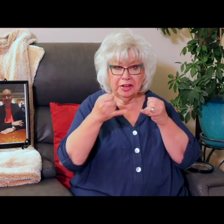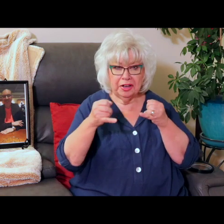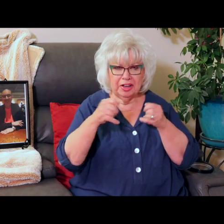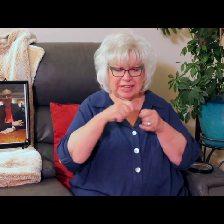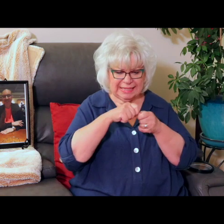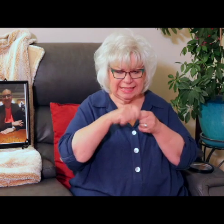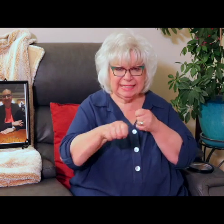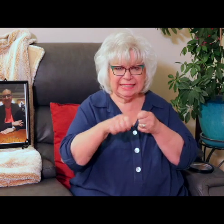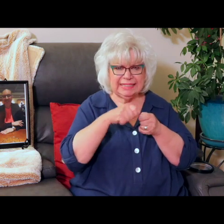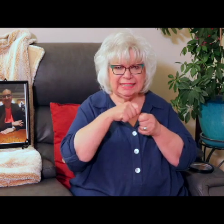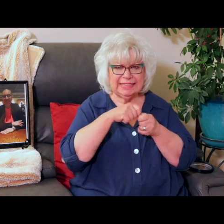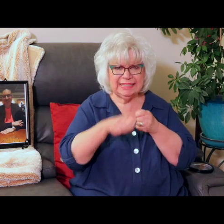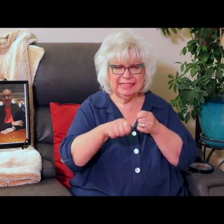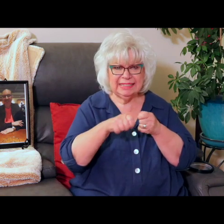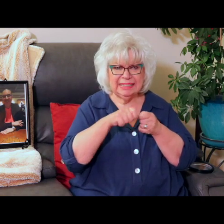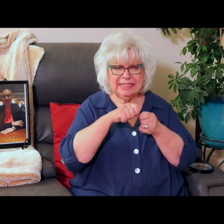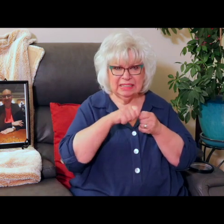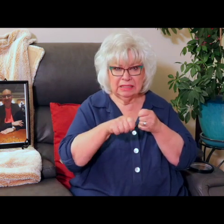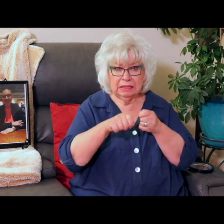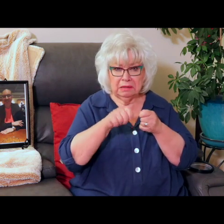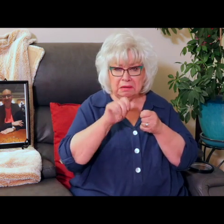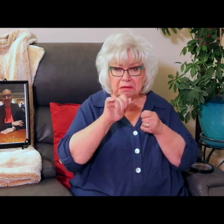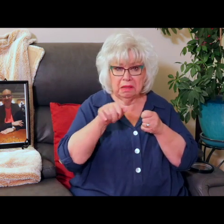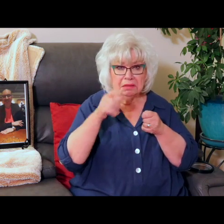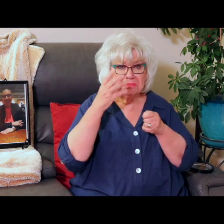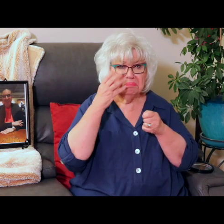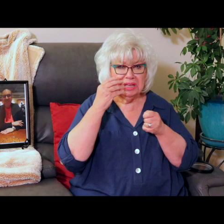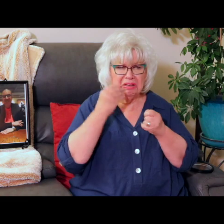a wire, and it eats the nerves.